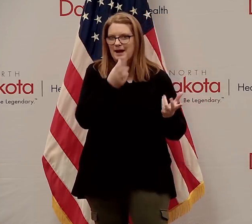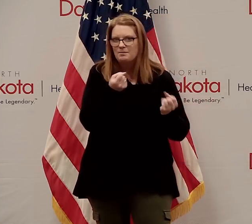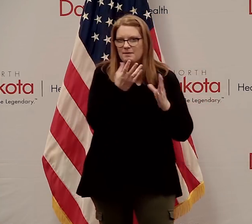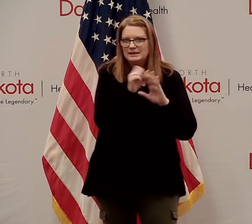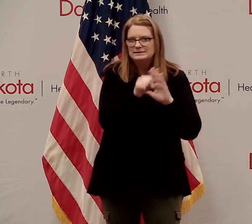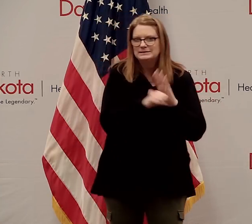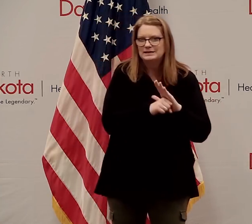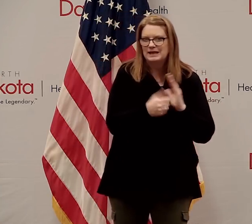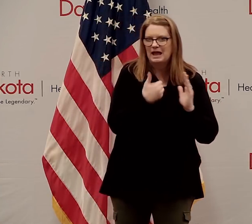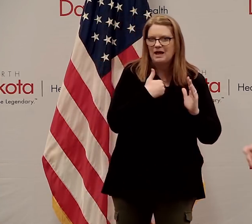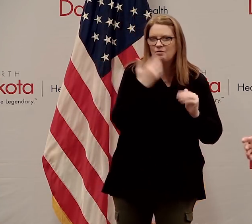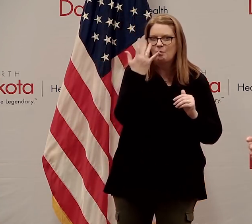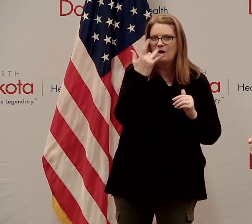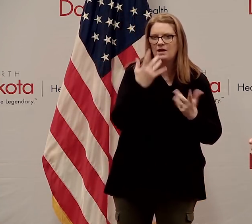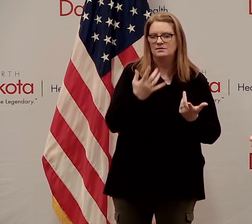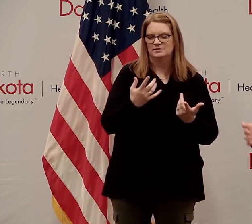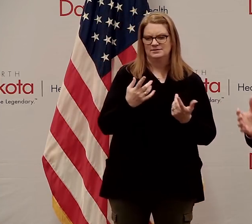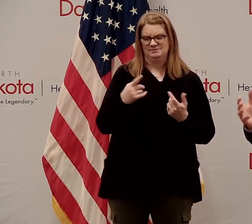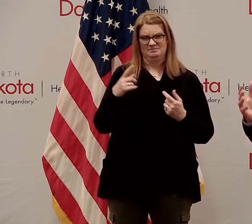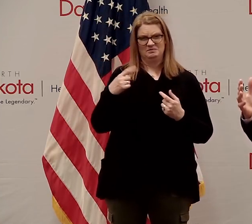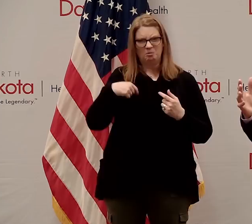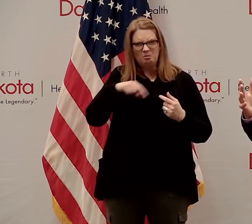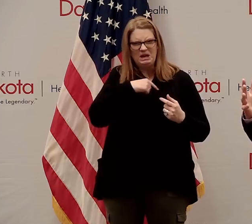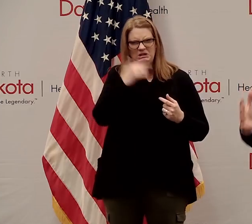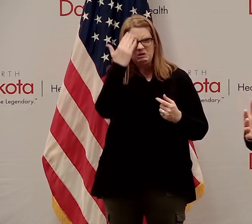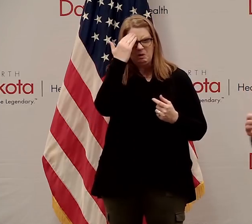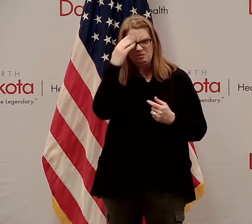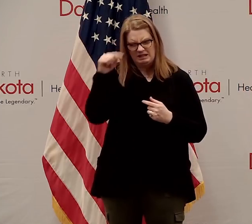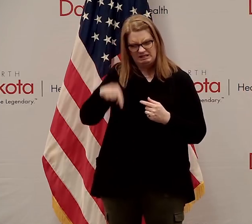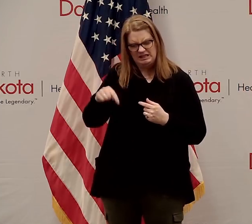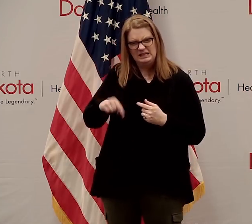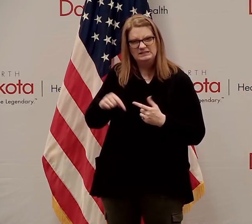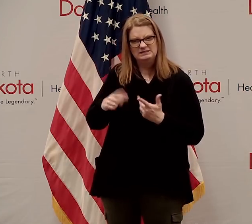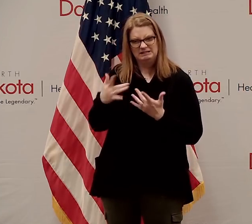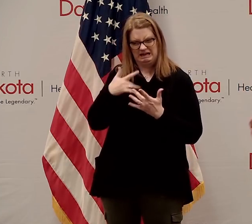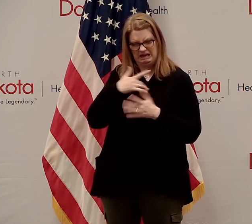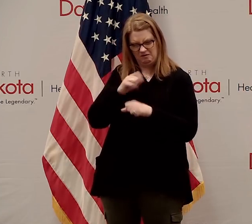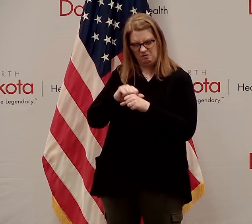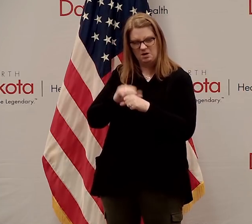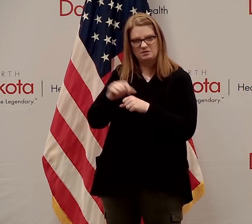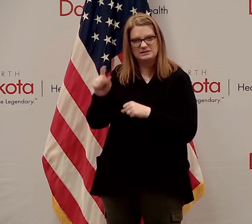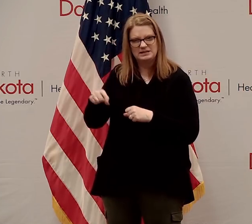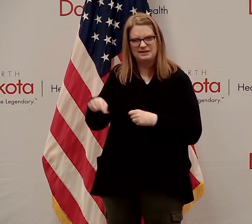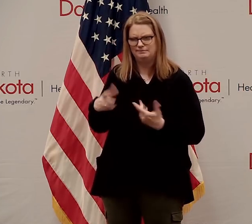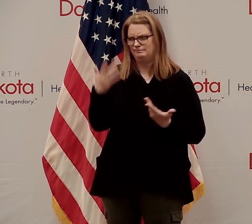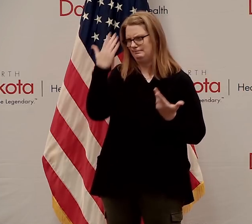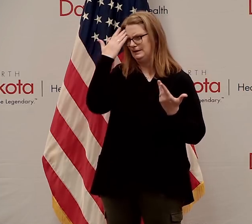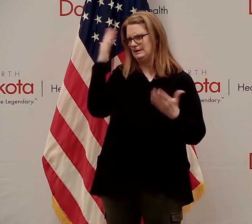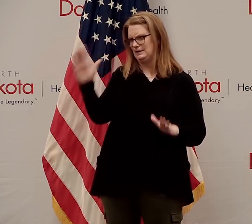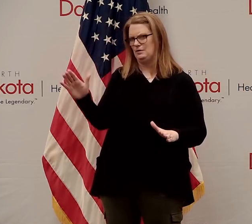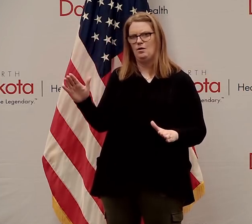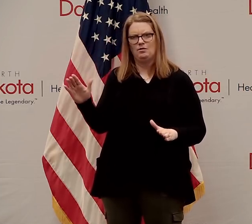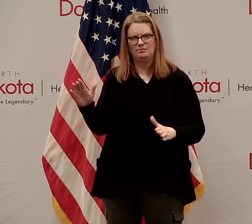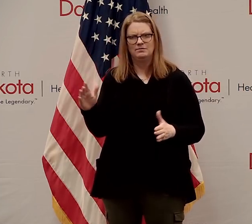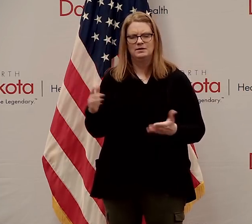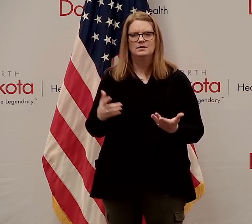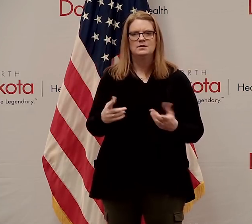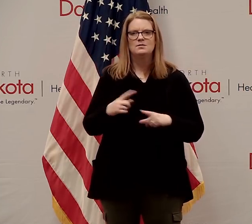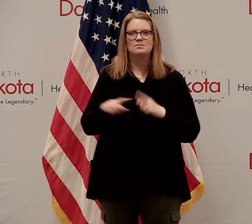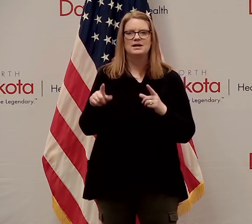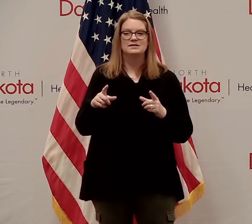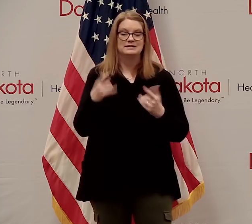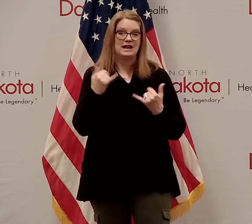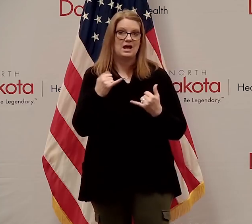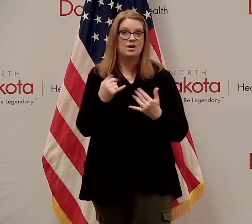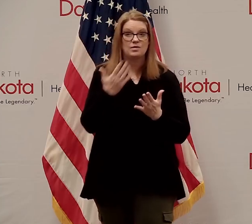at this scale. So what we really is, have to create basically a whole new function and a whole set of new capability. The good news is that part of the federal